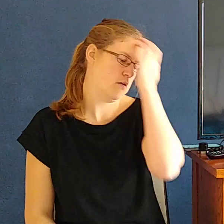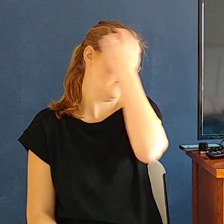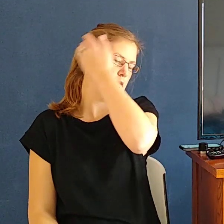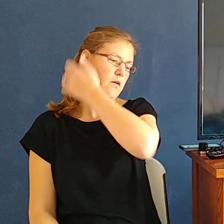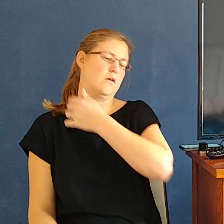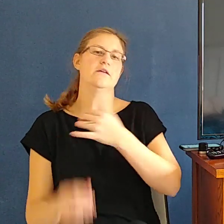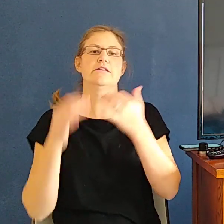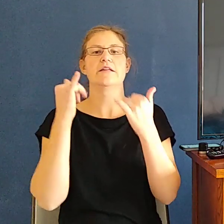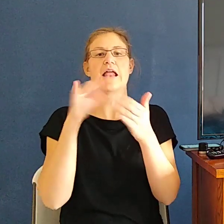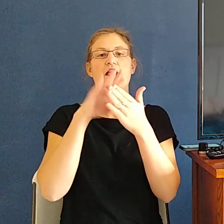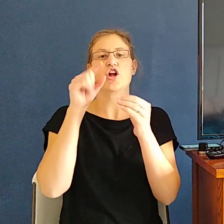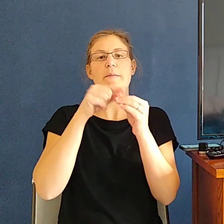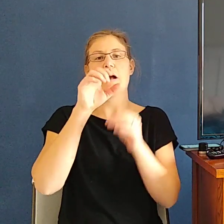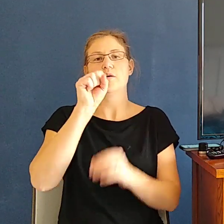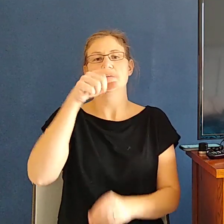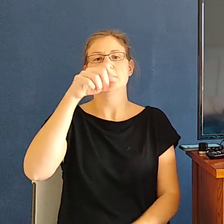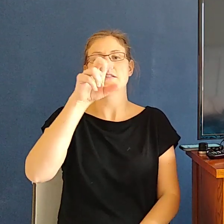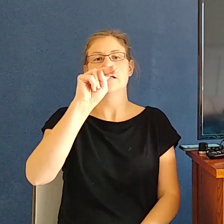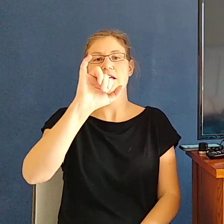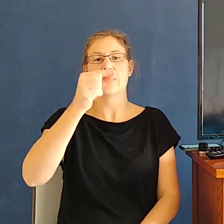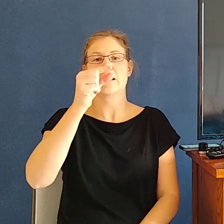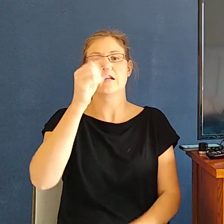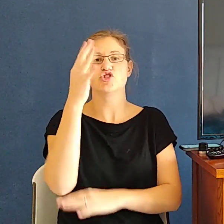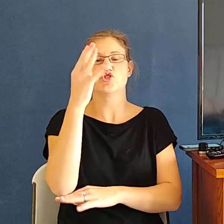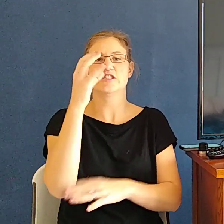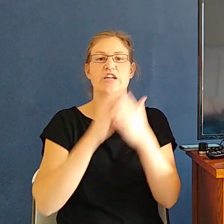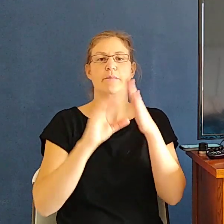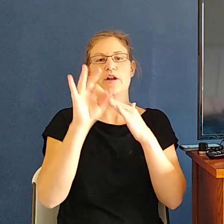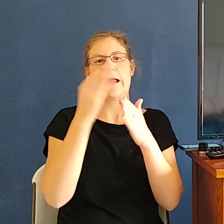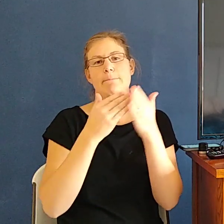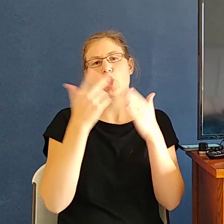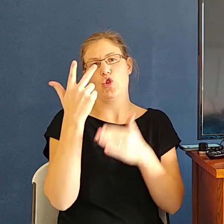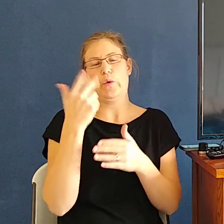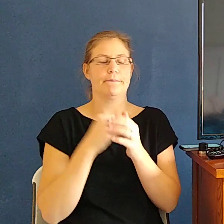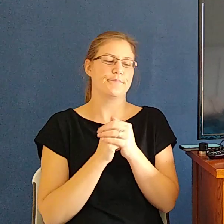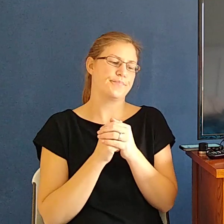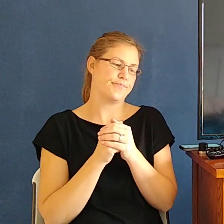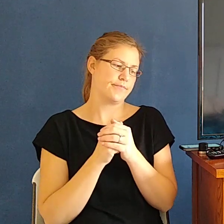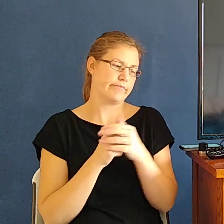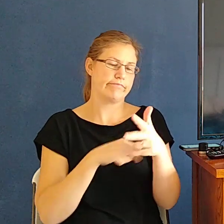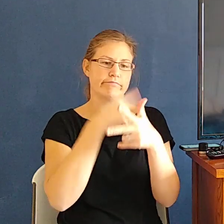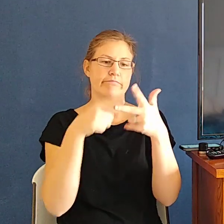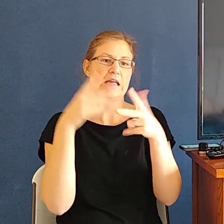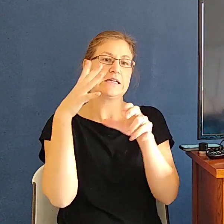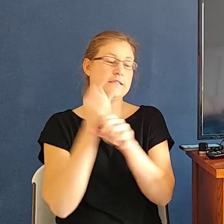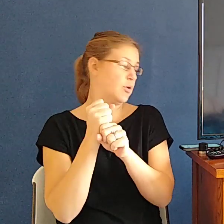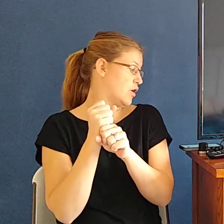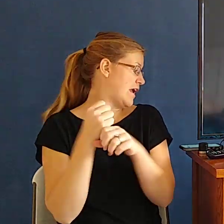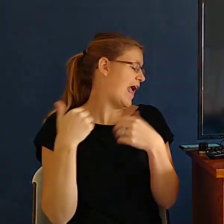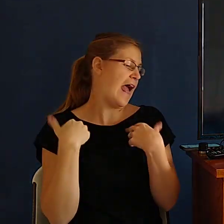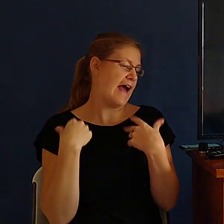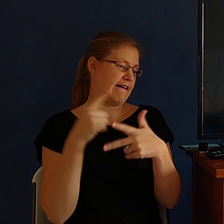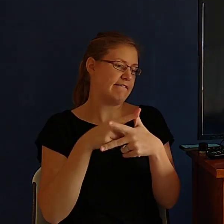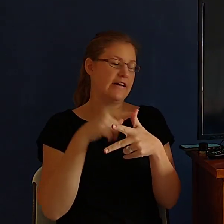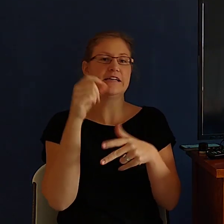continue about spanning trees, chapter 9, section 3. The section summary contains spanning trees,